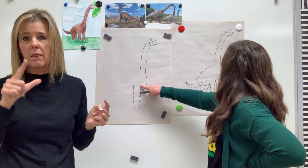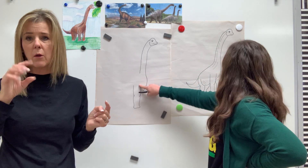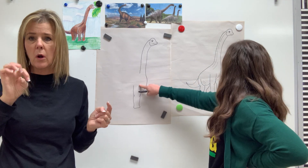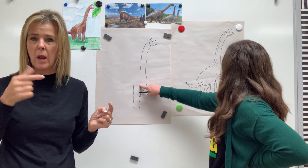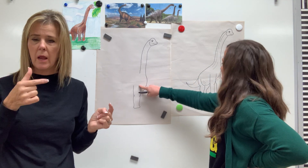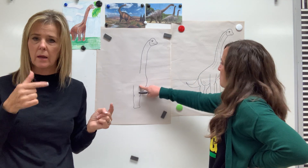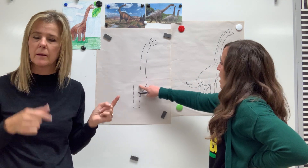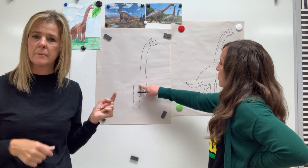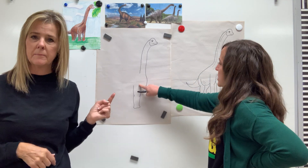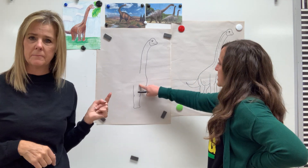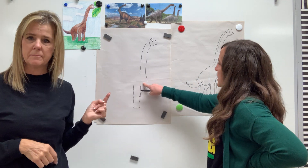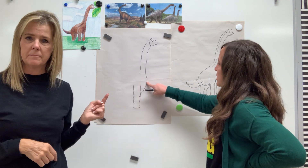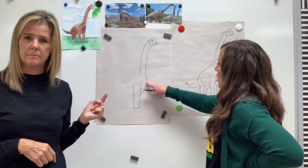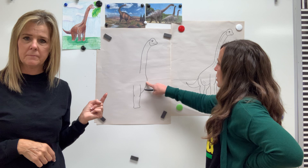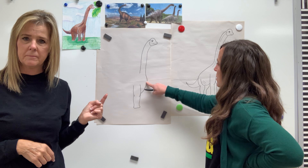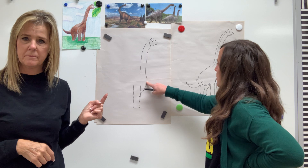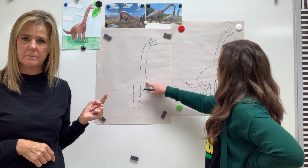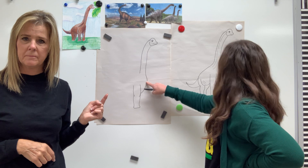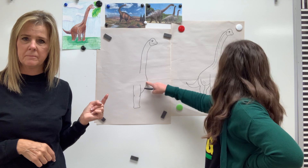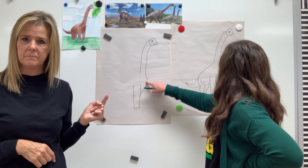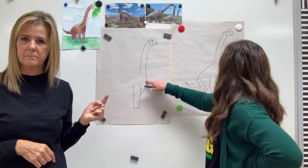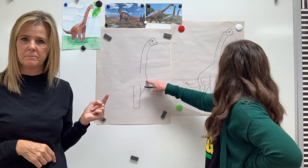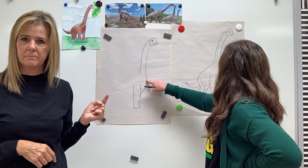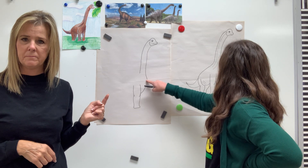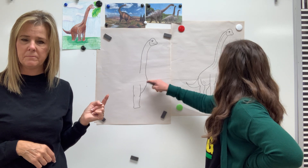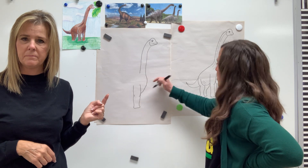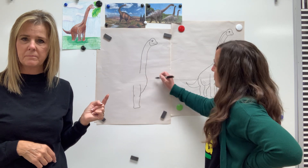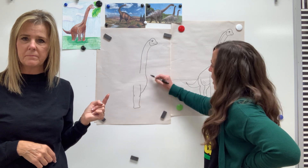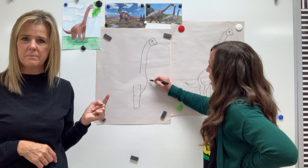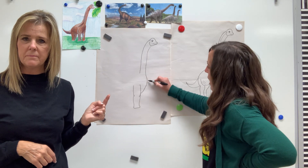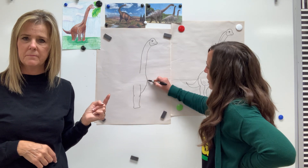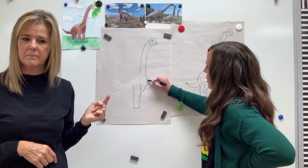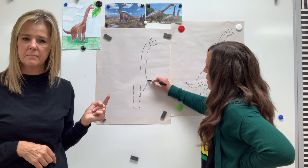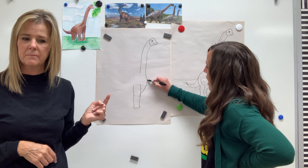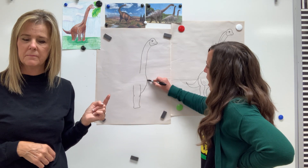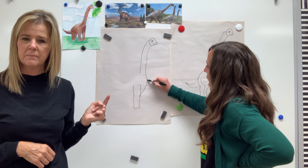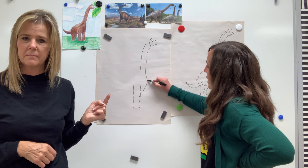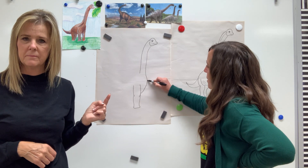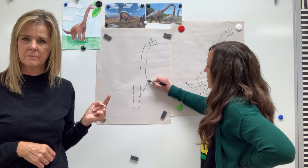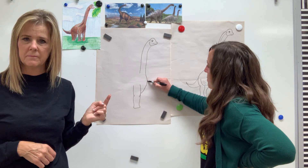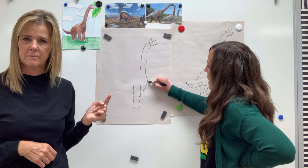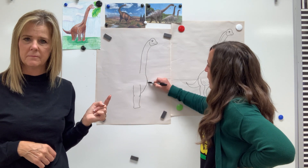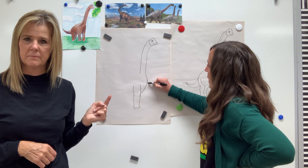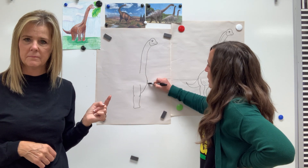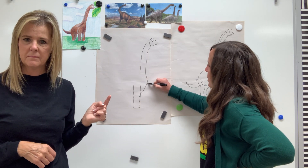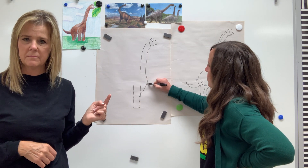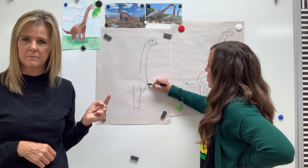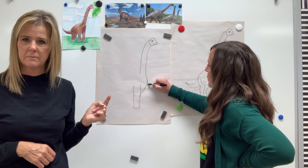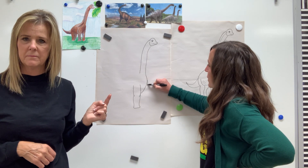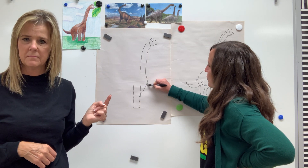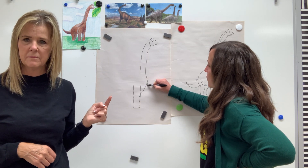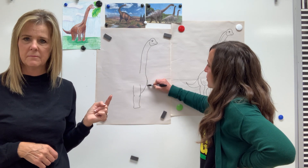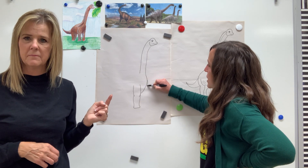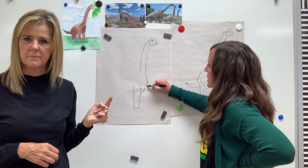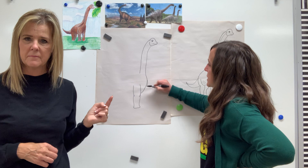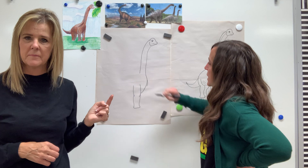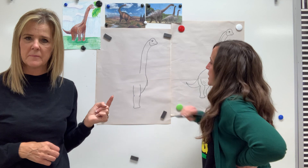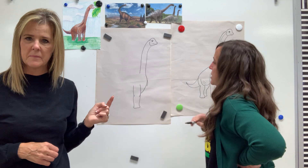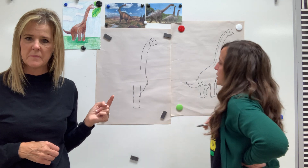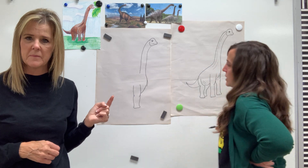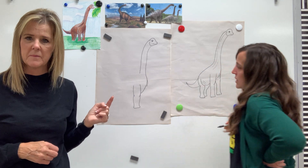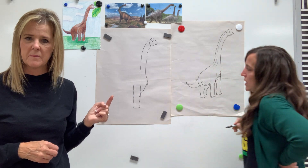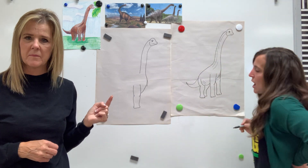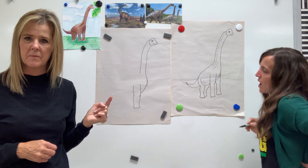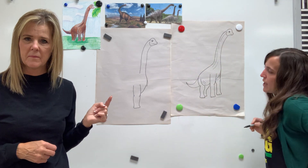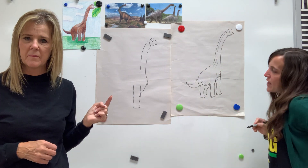start about where this leg started. I'm just gonna jump over maybe a little bit higher, and I'm gonna make a little curve. I'm really